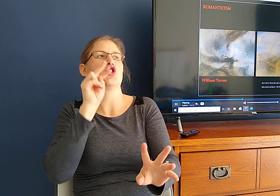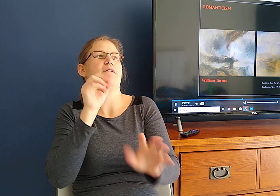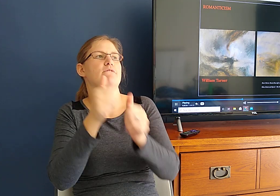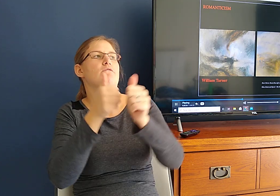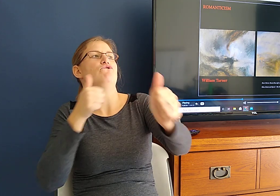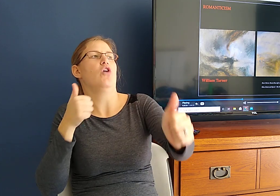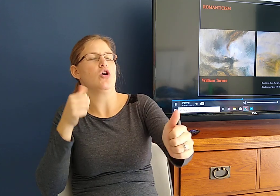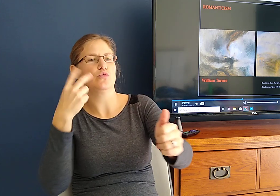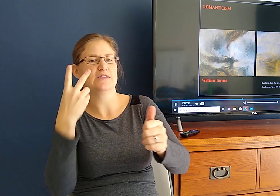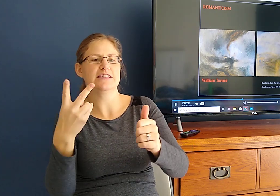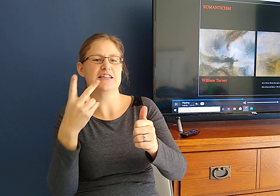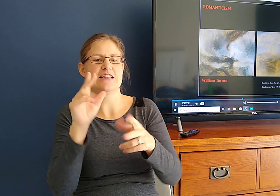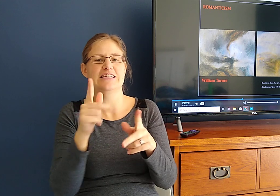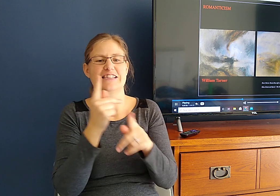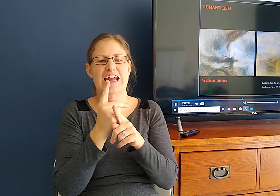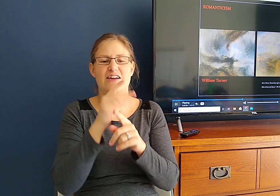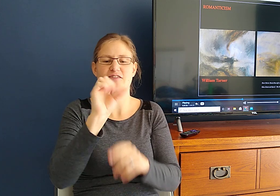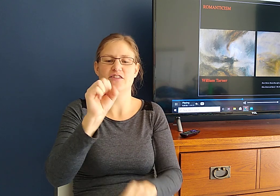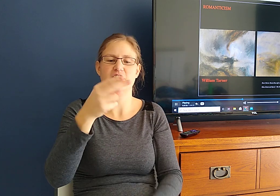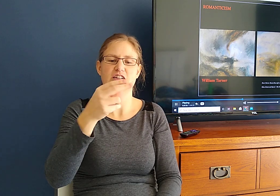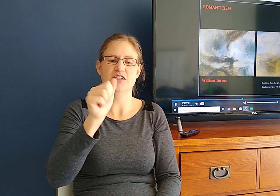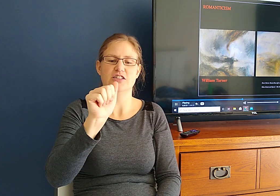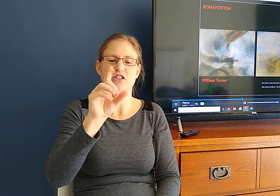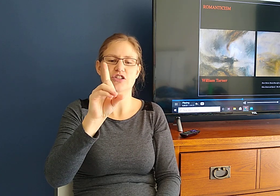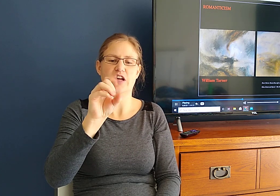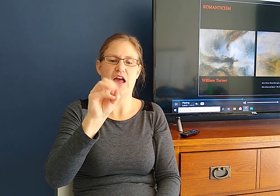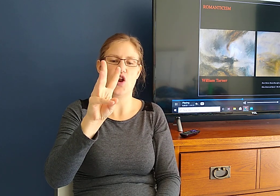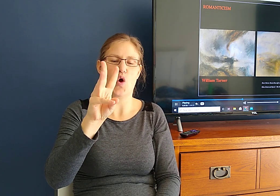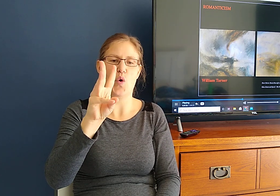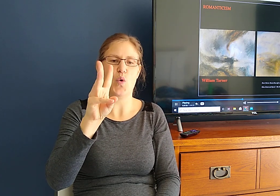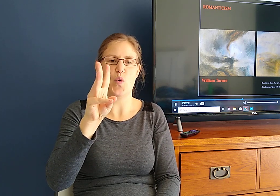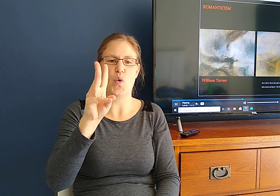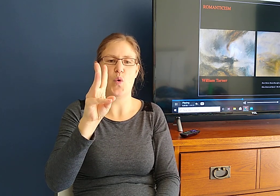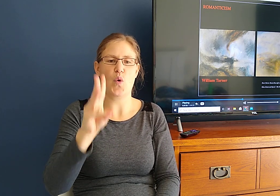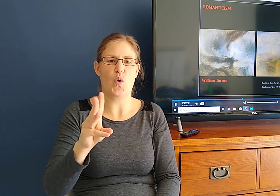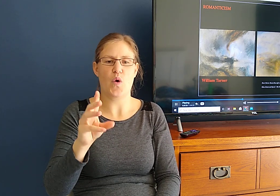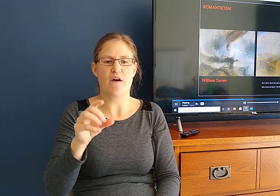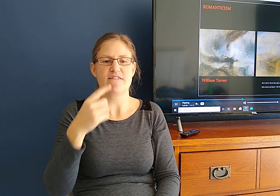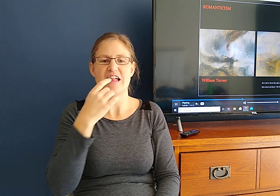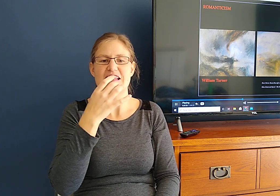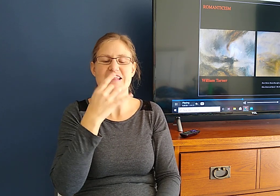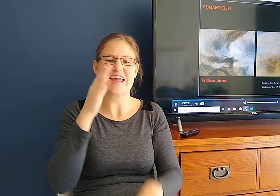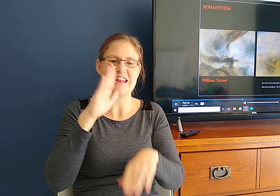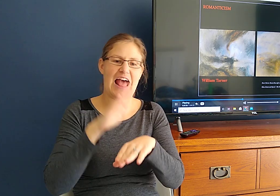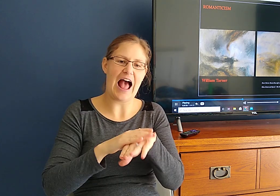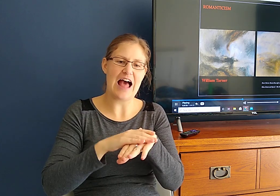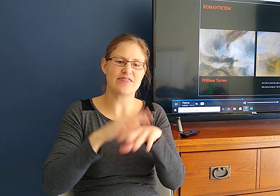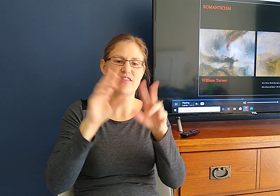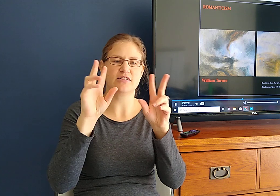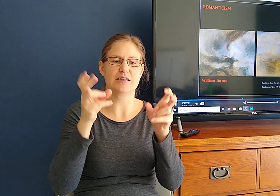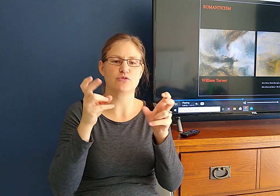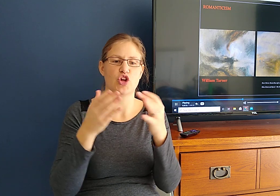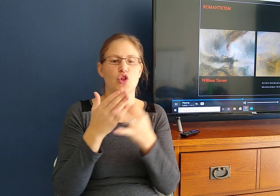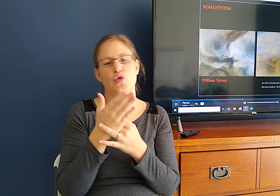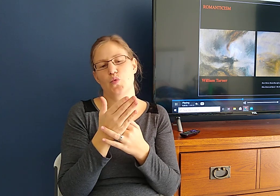to see these kind of shadowy effects of light on subject through